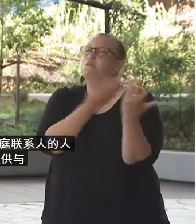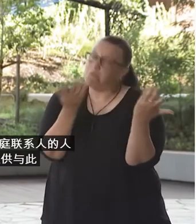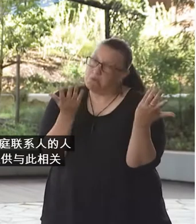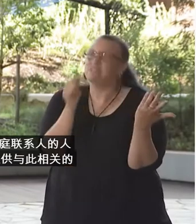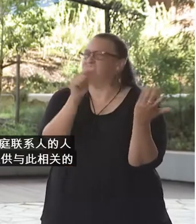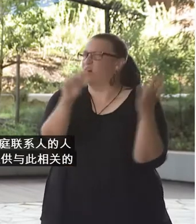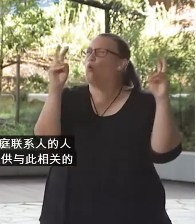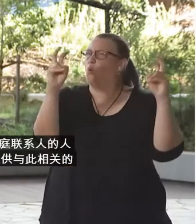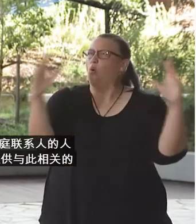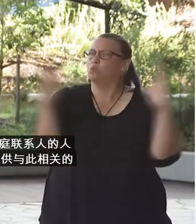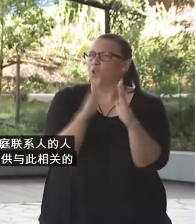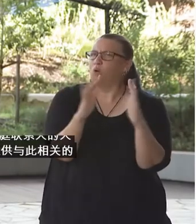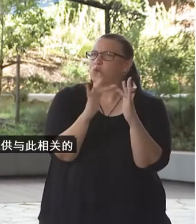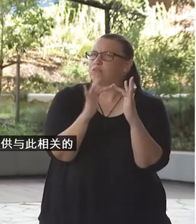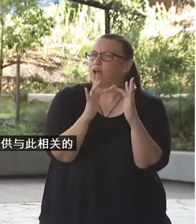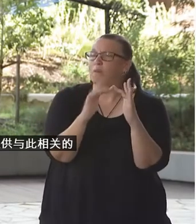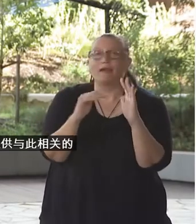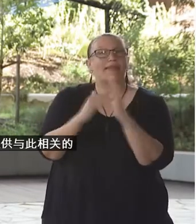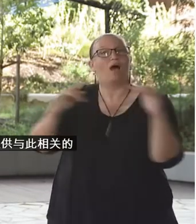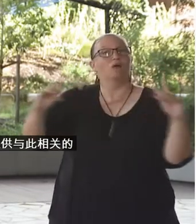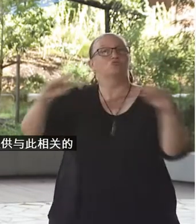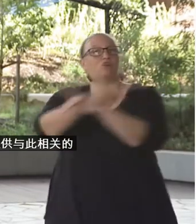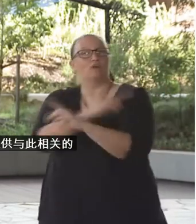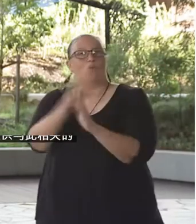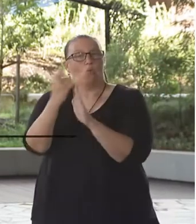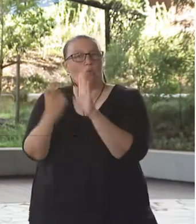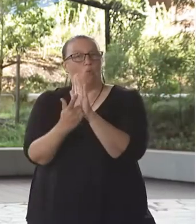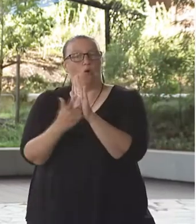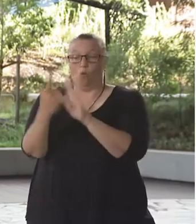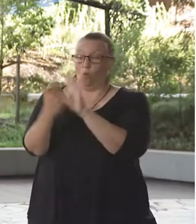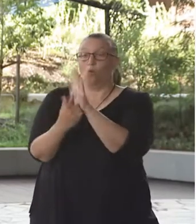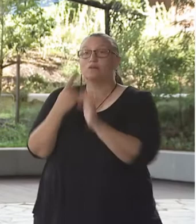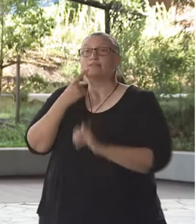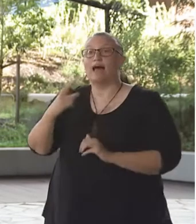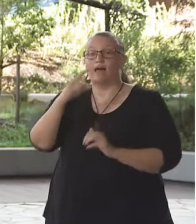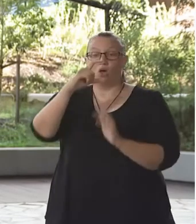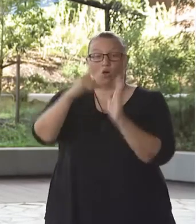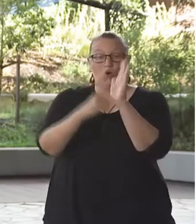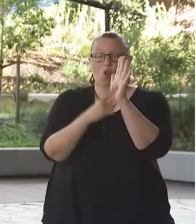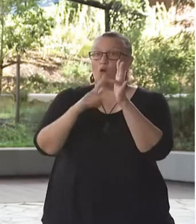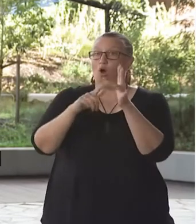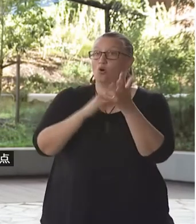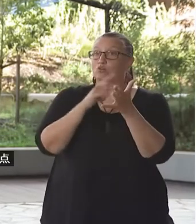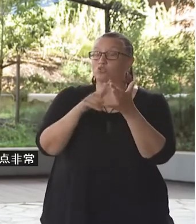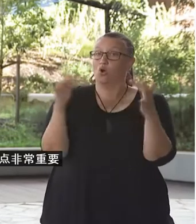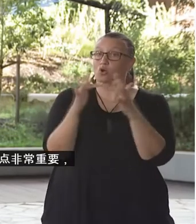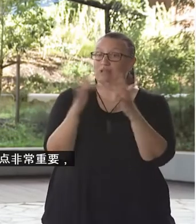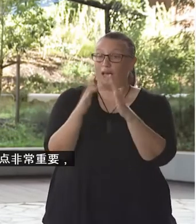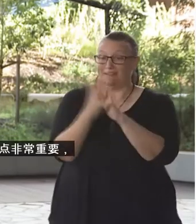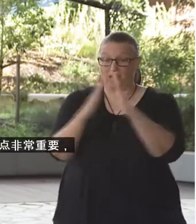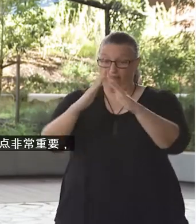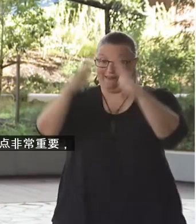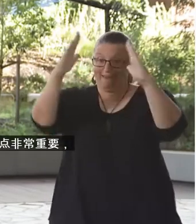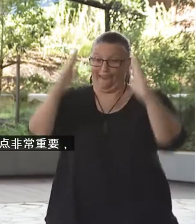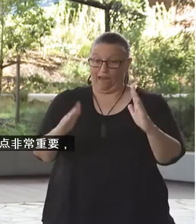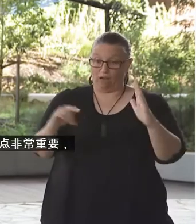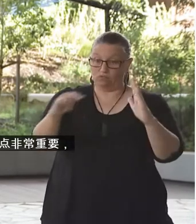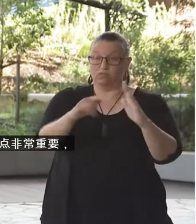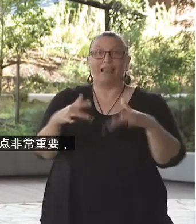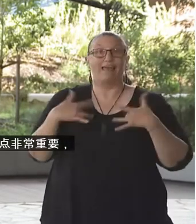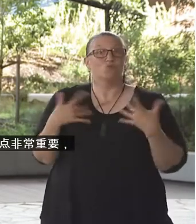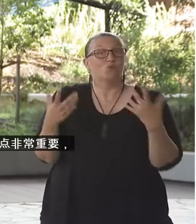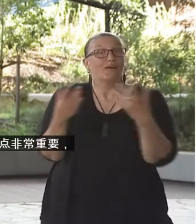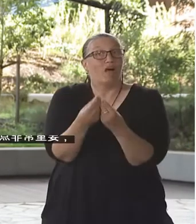Kerry Chant will provide further information in relation to that. I think it's incredibly important that we realise that simply